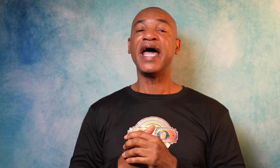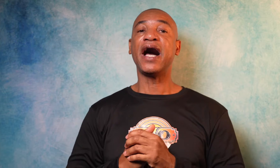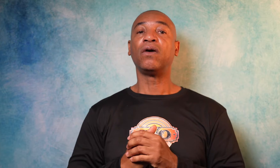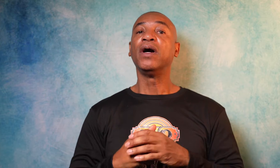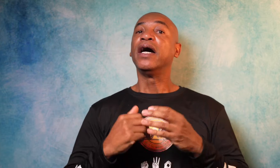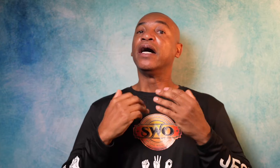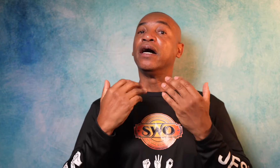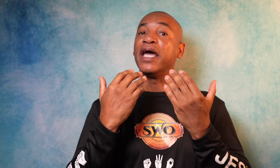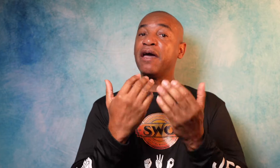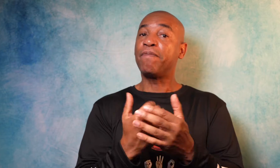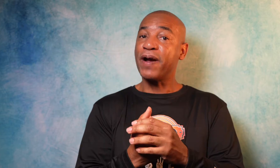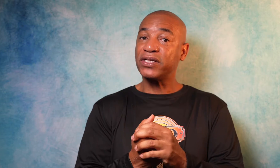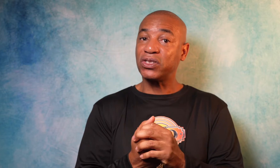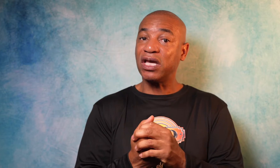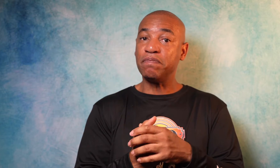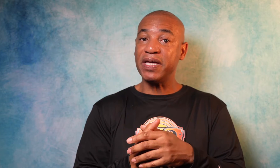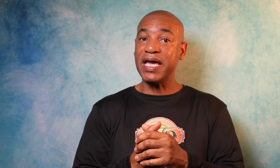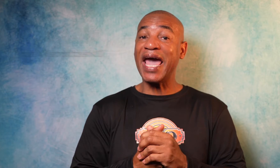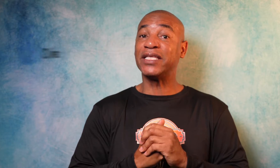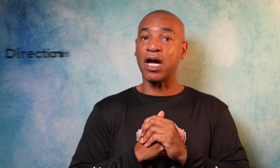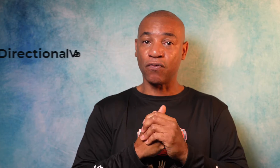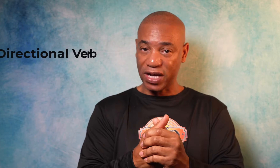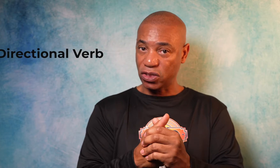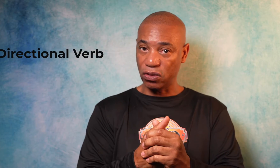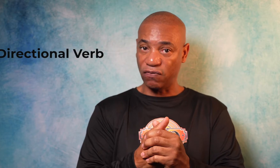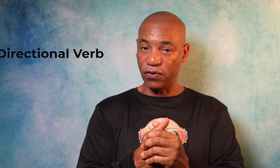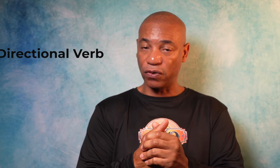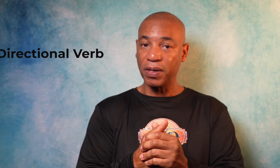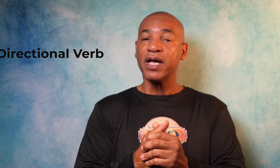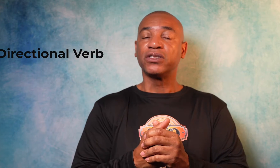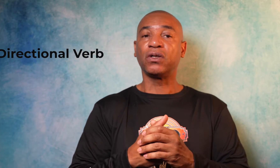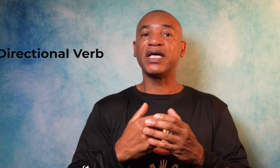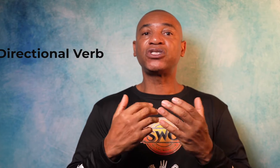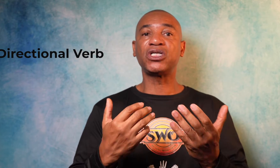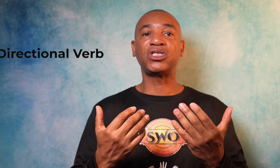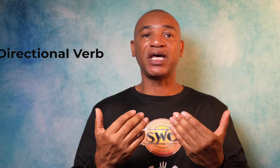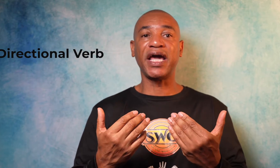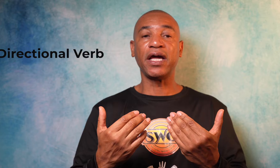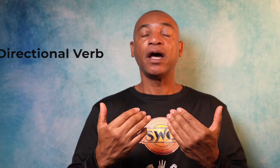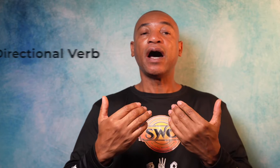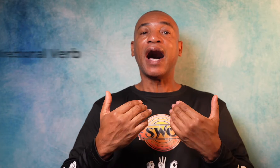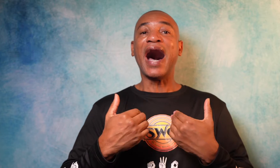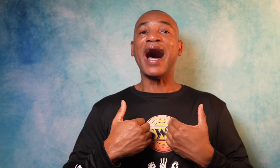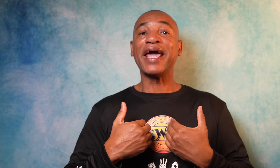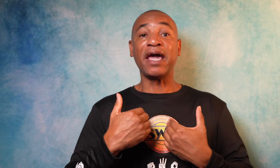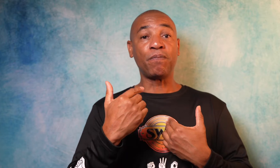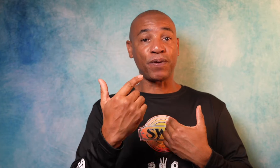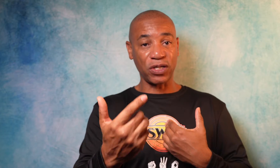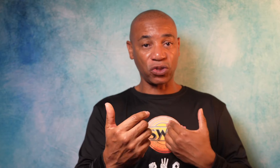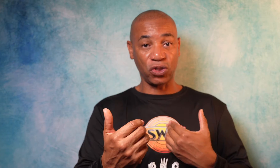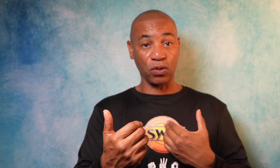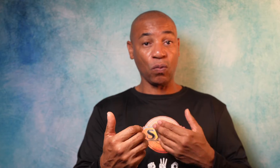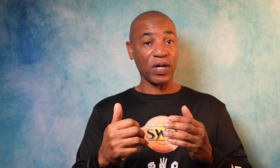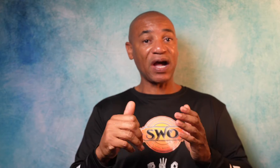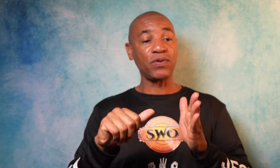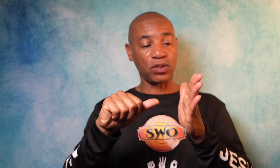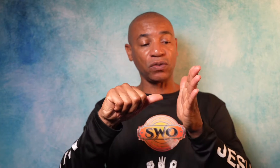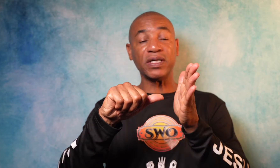Now, impress can be a directional verb. So let's just say, I impressed you. What I would do is I